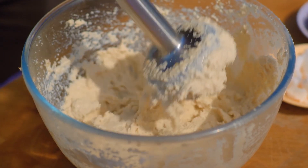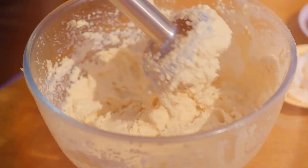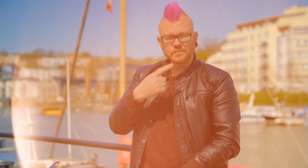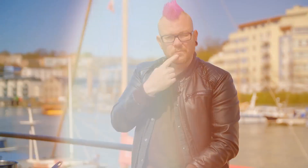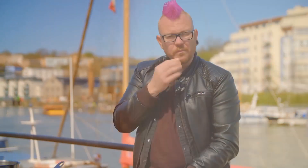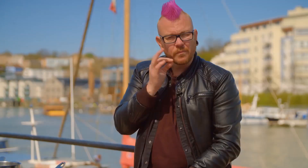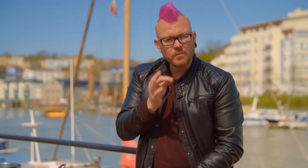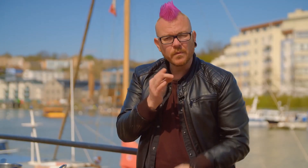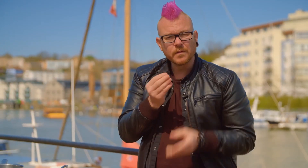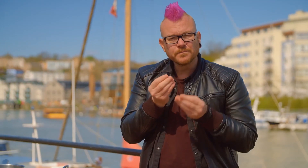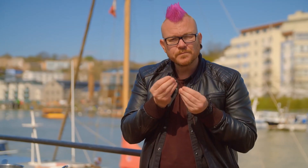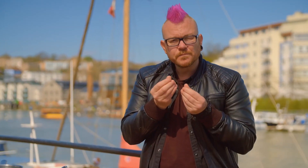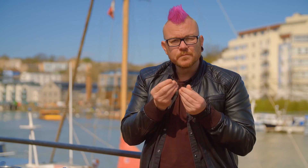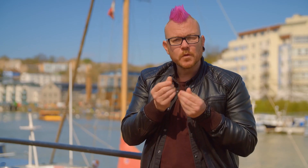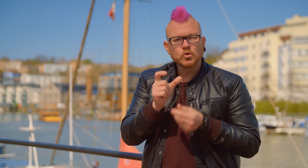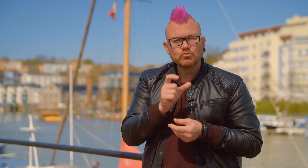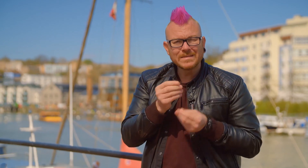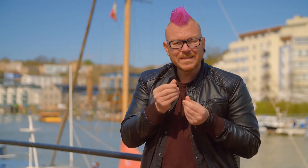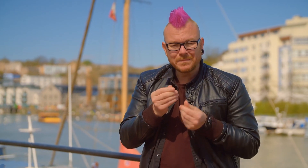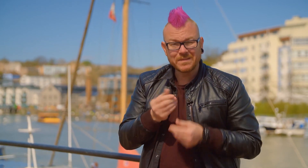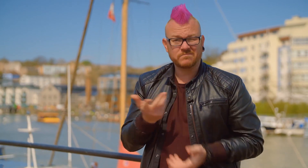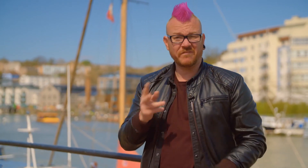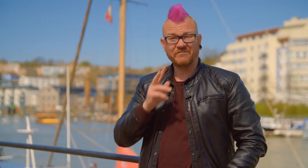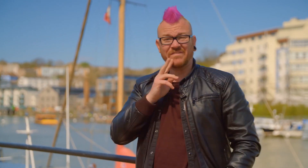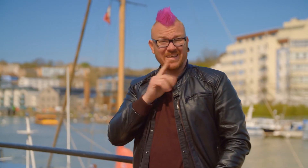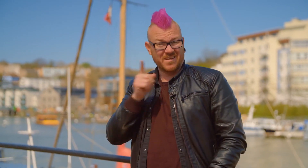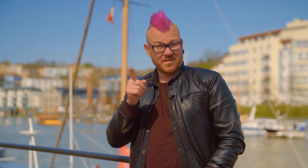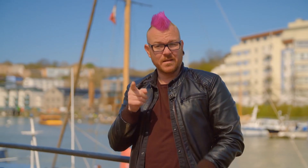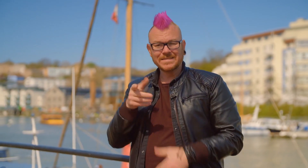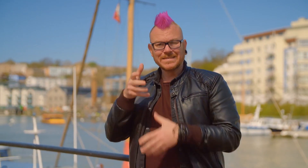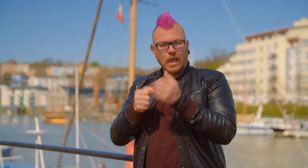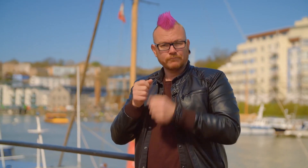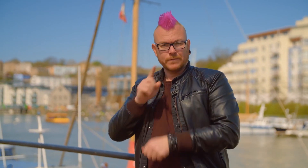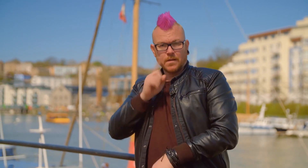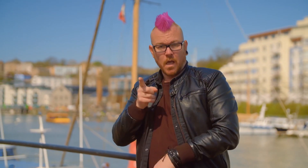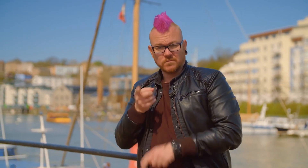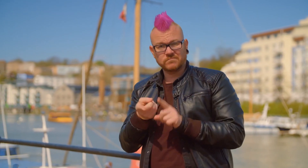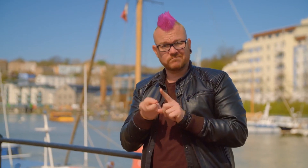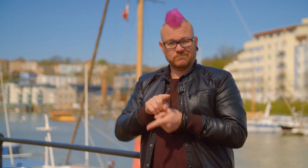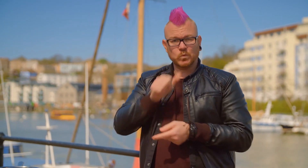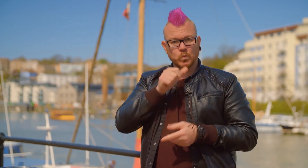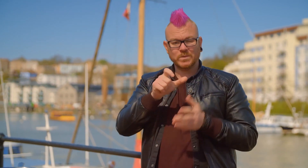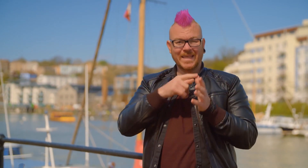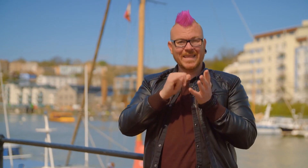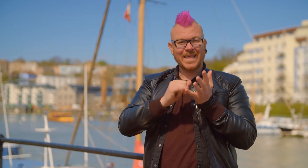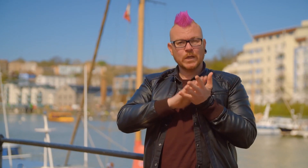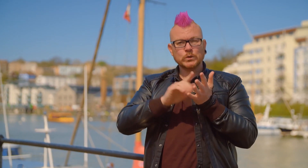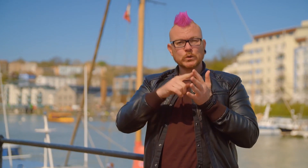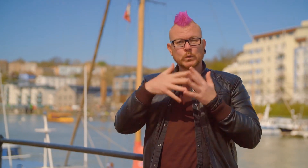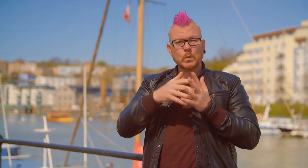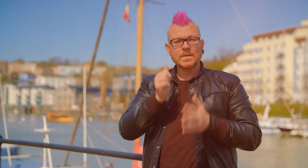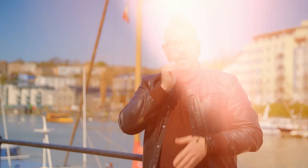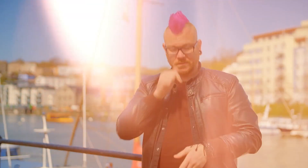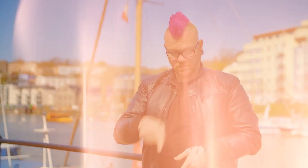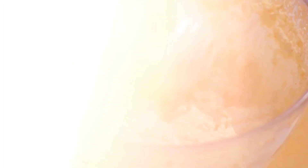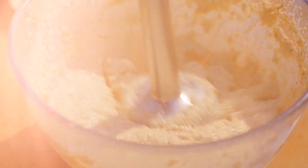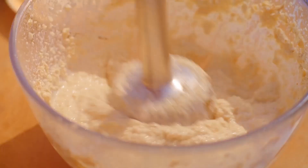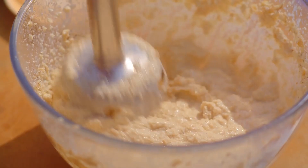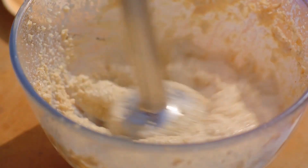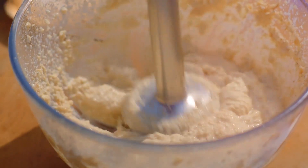That's a lovely texture, really creamy. Because it's vegan, I can't use dairy. That's why I'm using cashew nuts